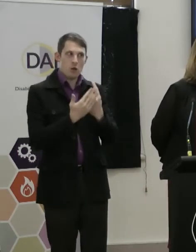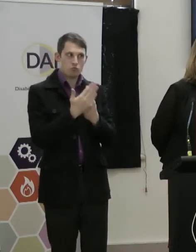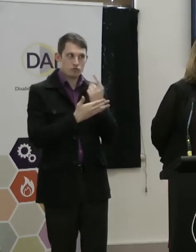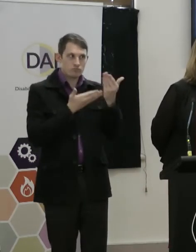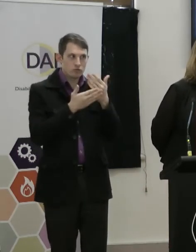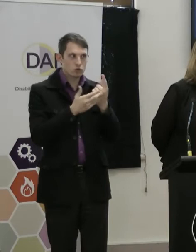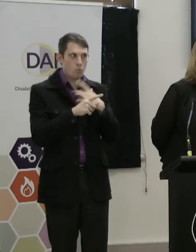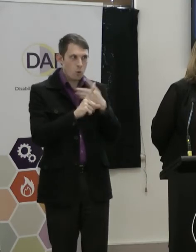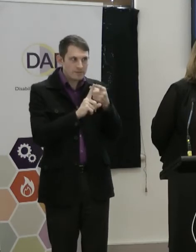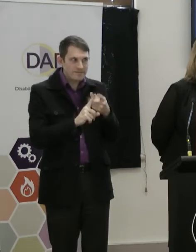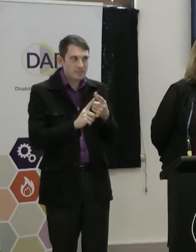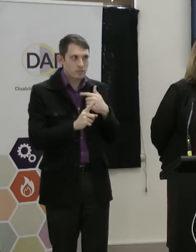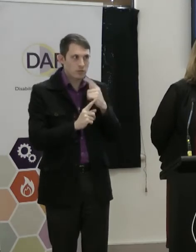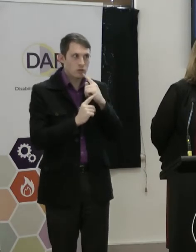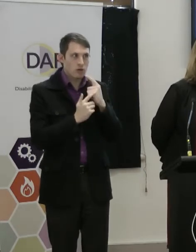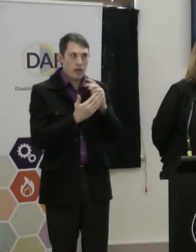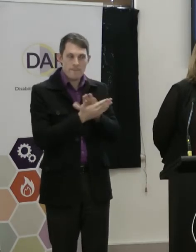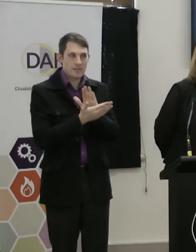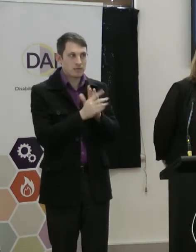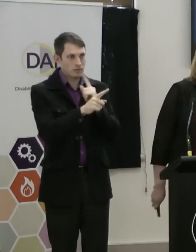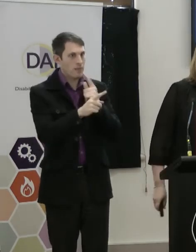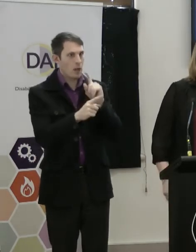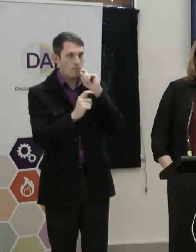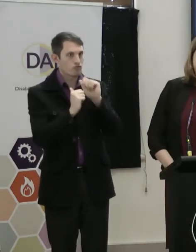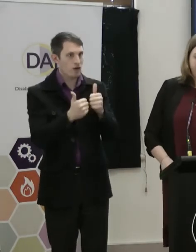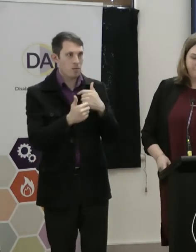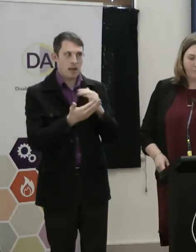specifics after this. Yeah, that would be great. More than Thank happy you. to engage with you.